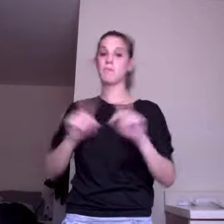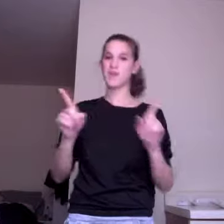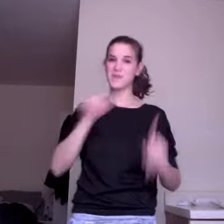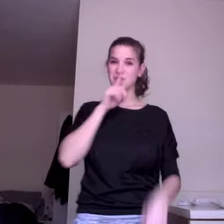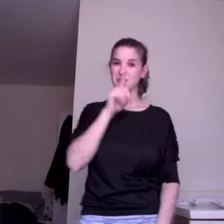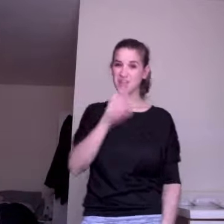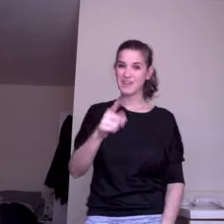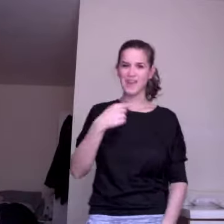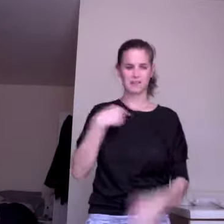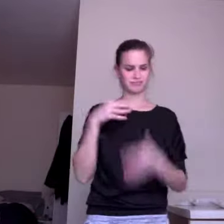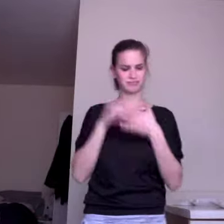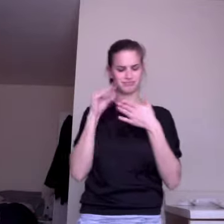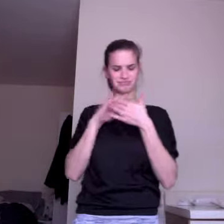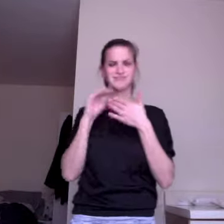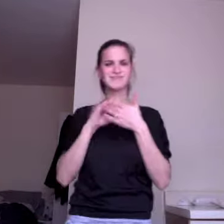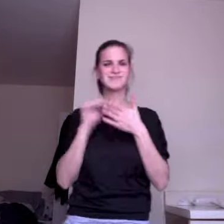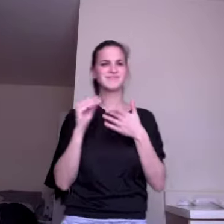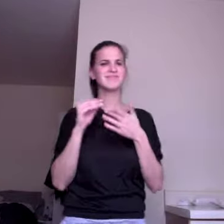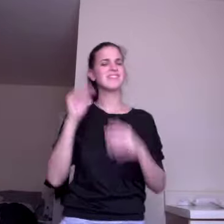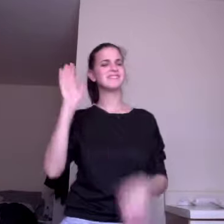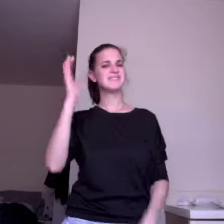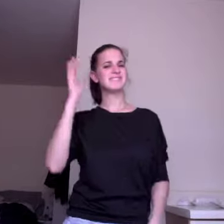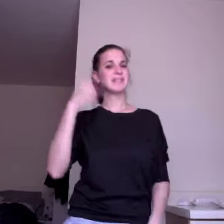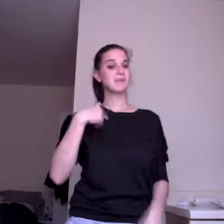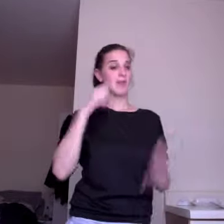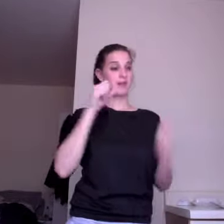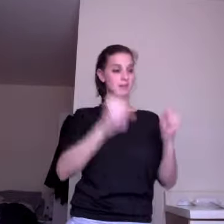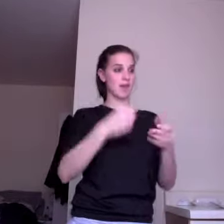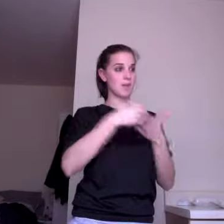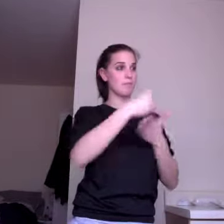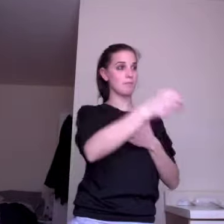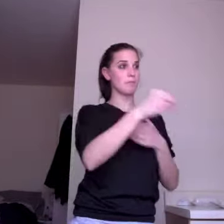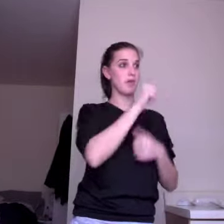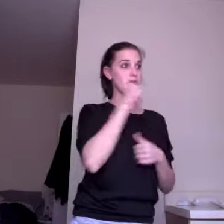seems to me that we can either pay the farmer or we can pay the hospital. I